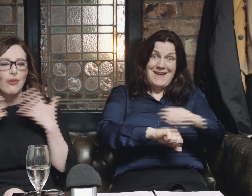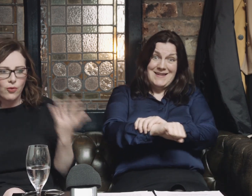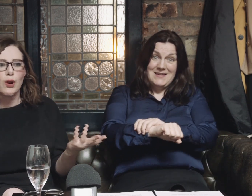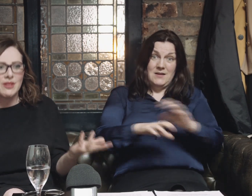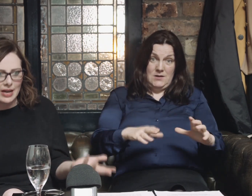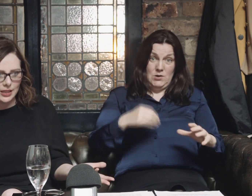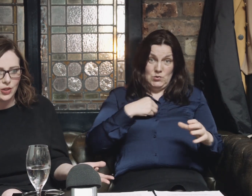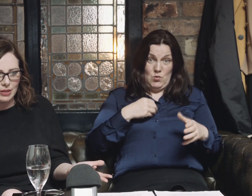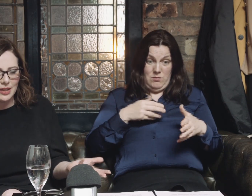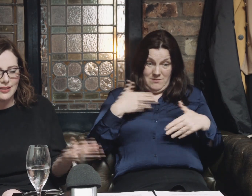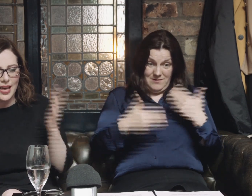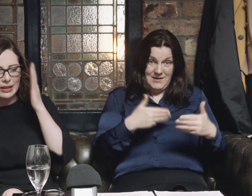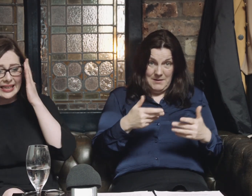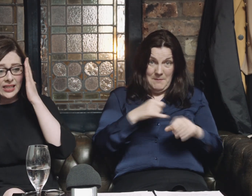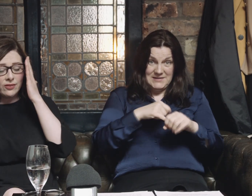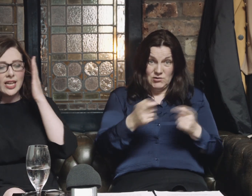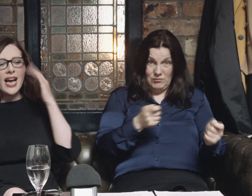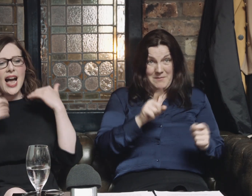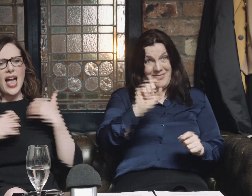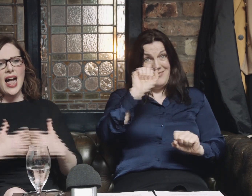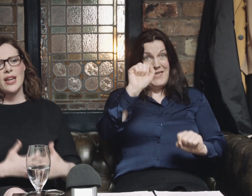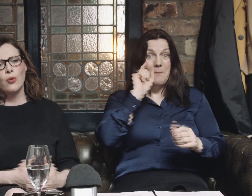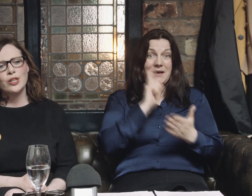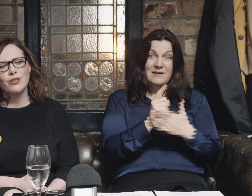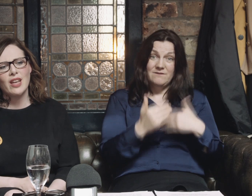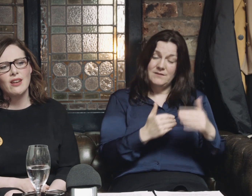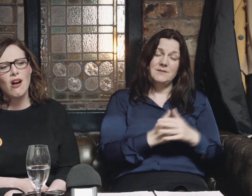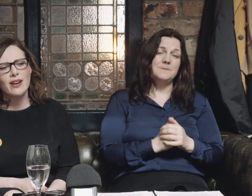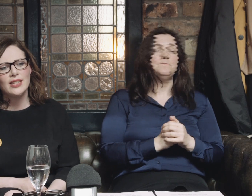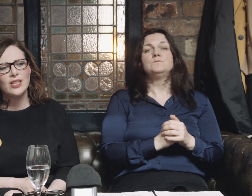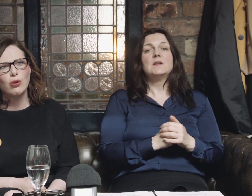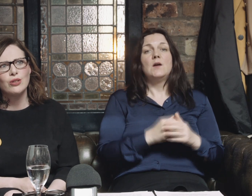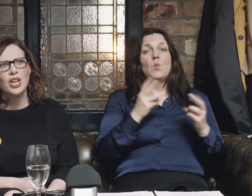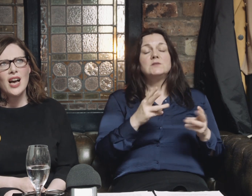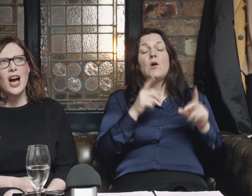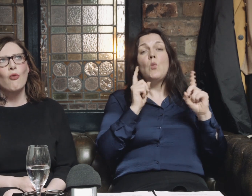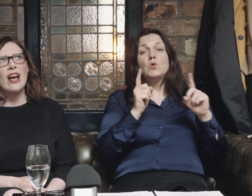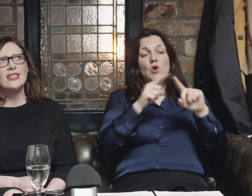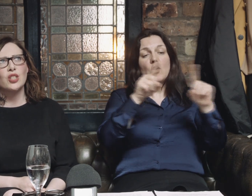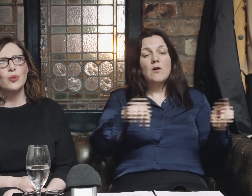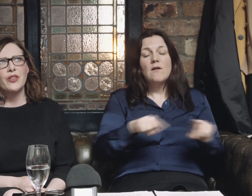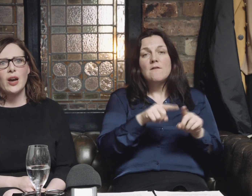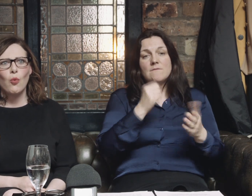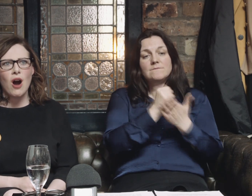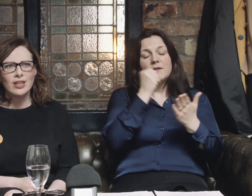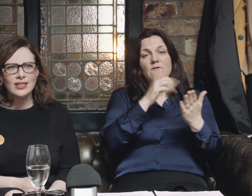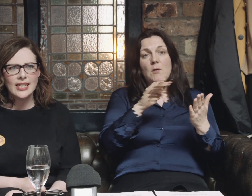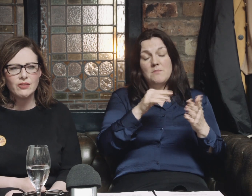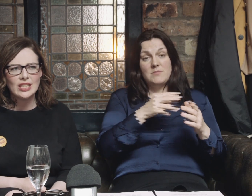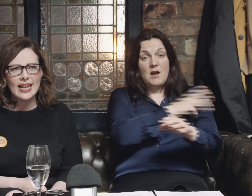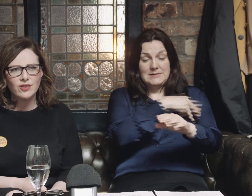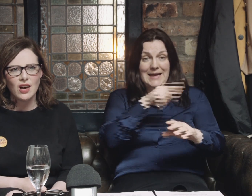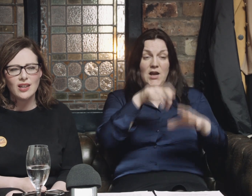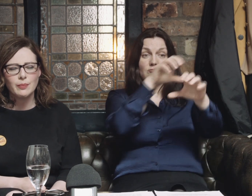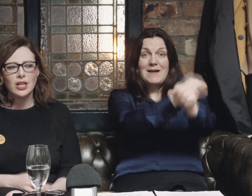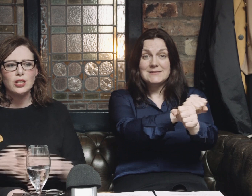to perform the medical treatment they believed, an order that the Gardaí could arrest her without warrant if